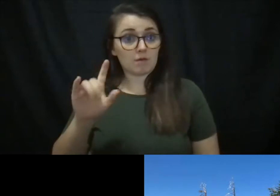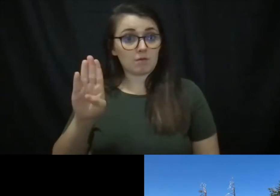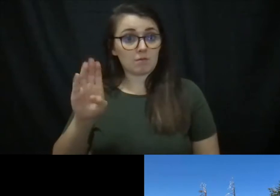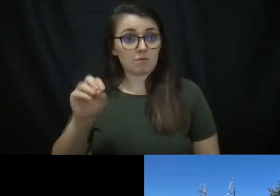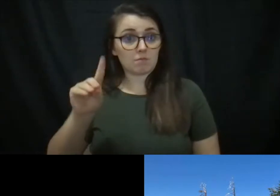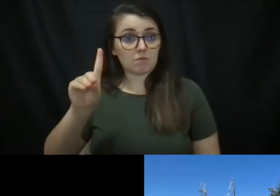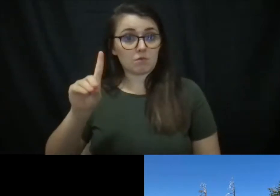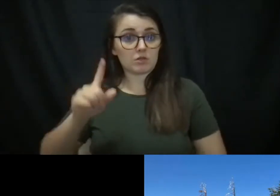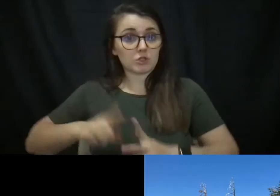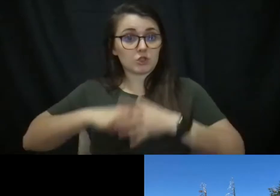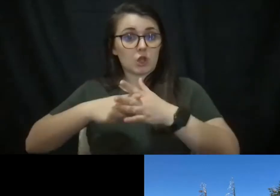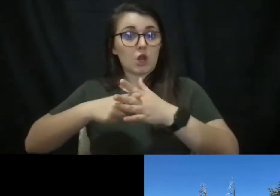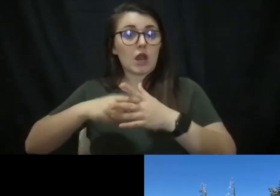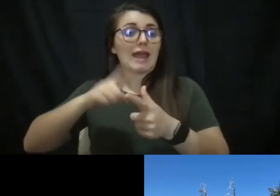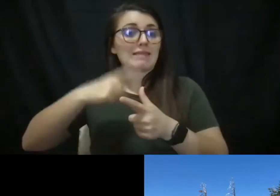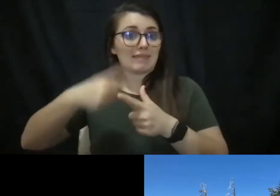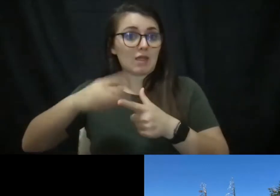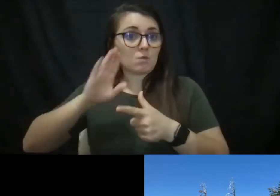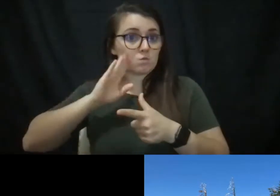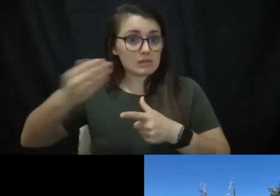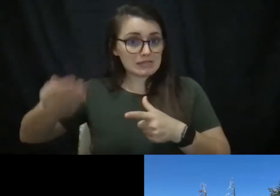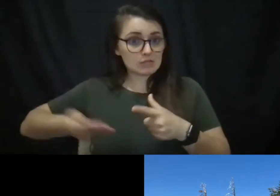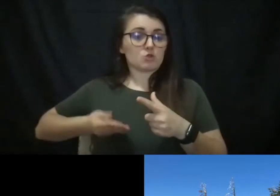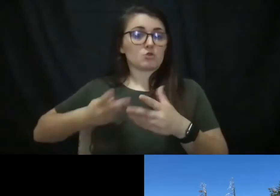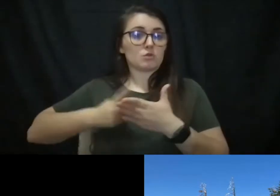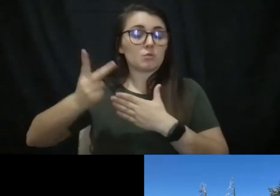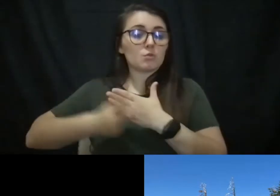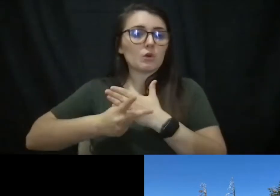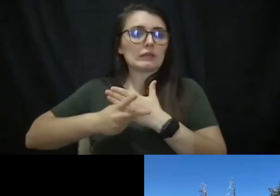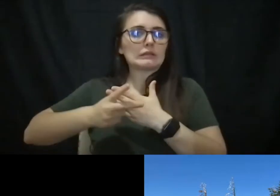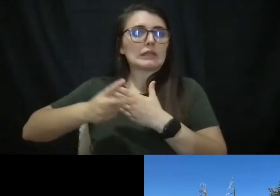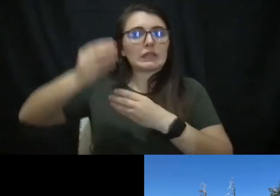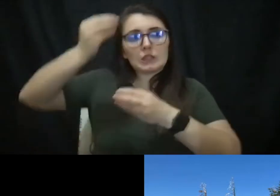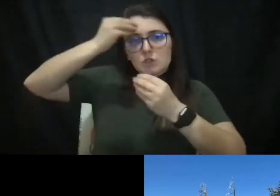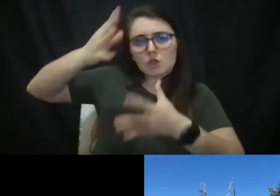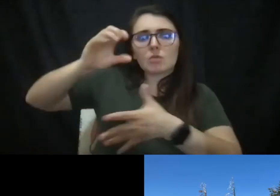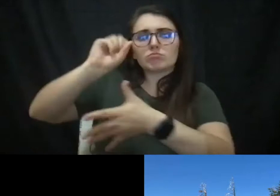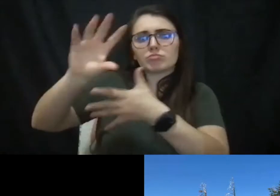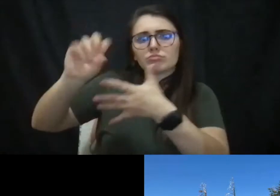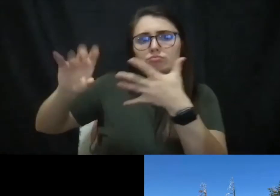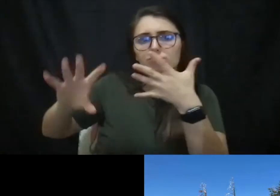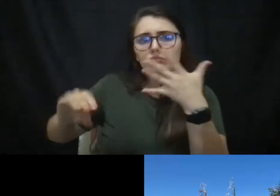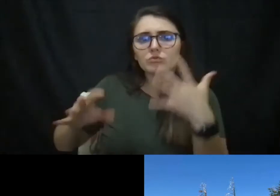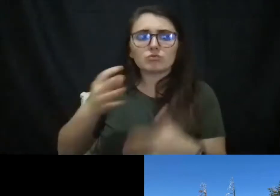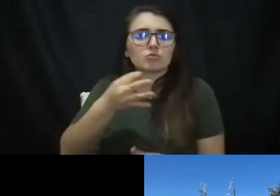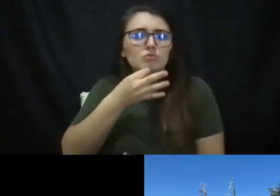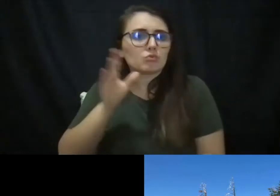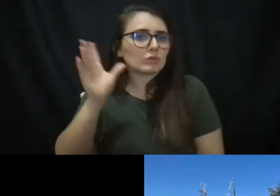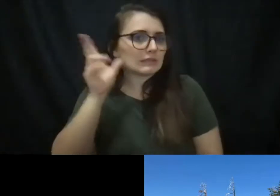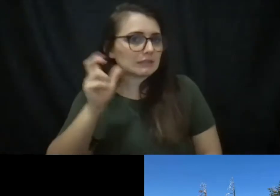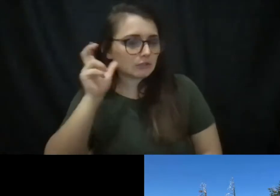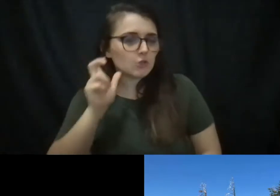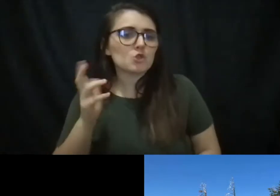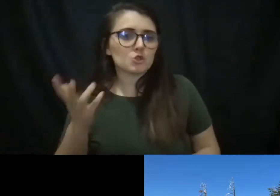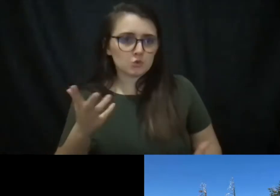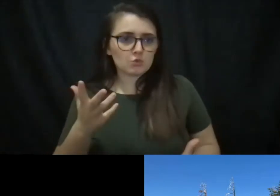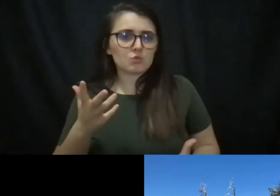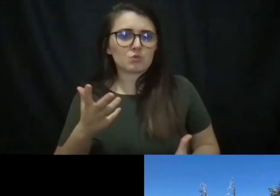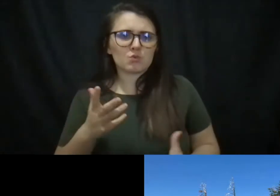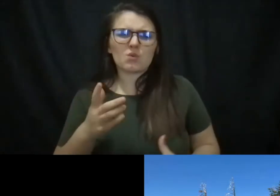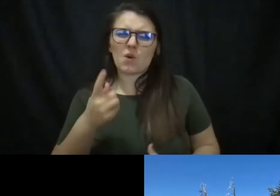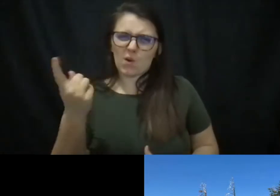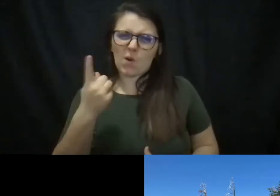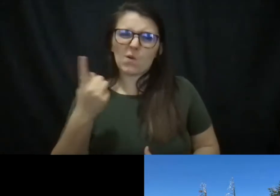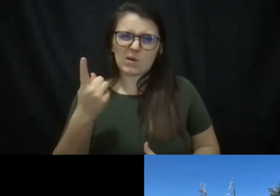it's going to introduce the program and tell you what things are coming up on the program and things like that. And they're always exactly a